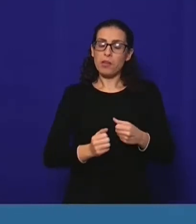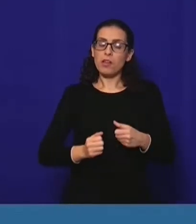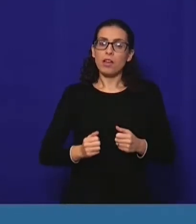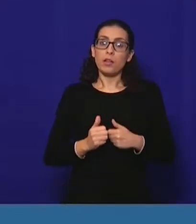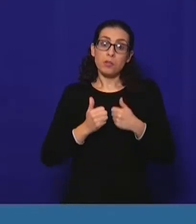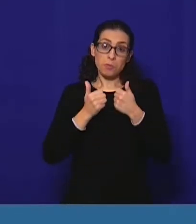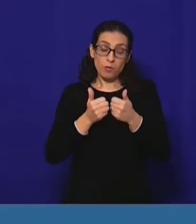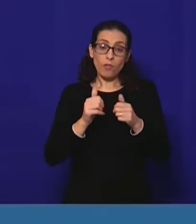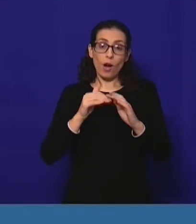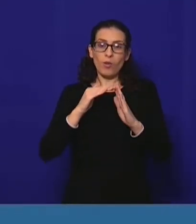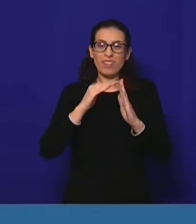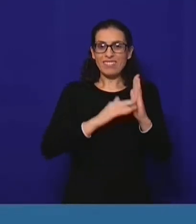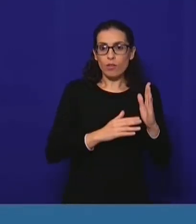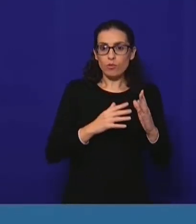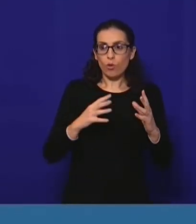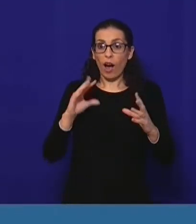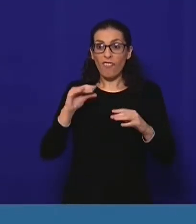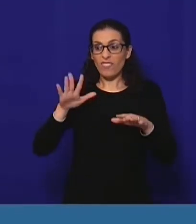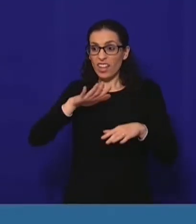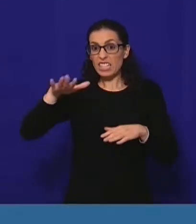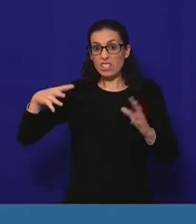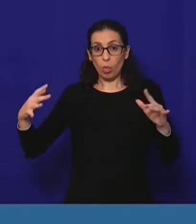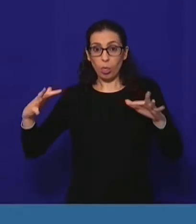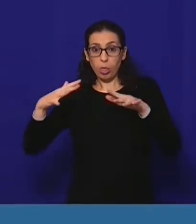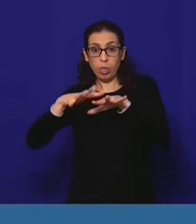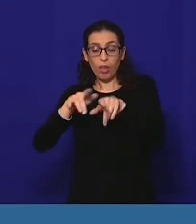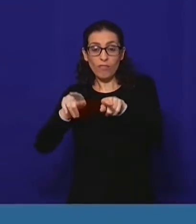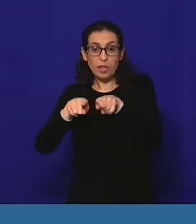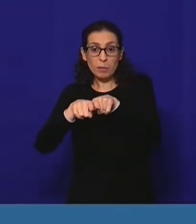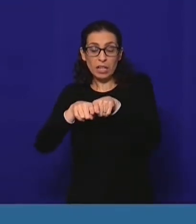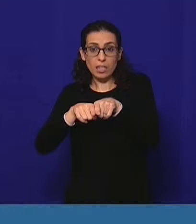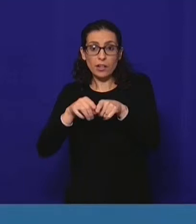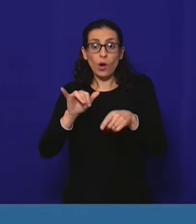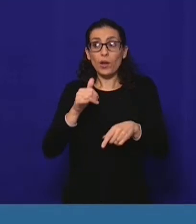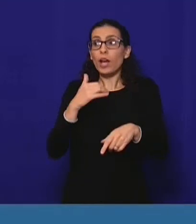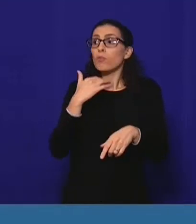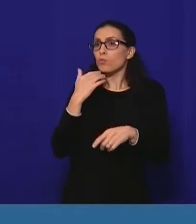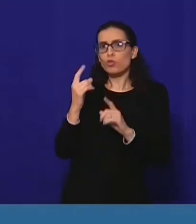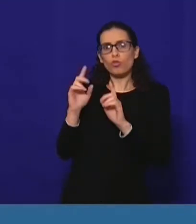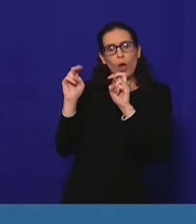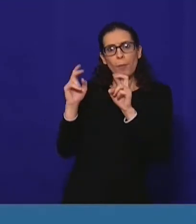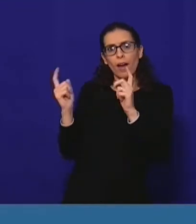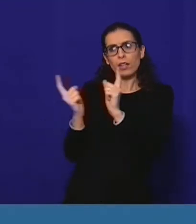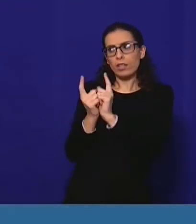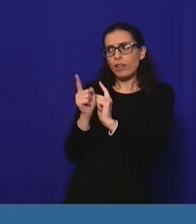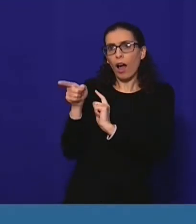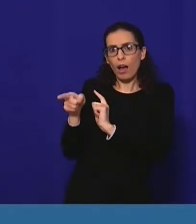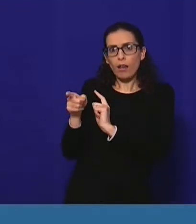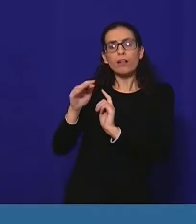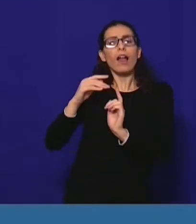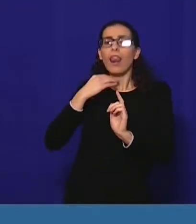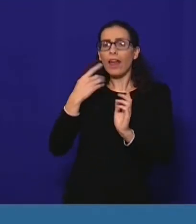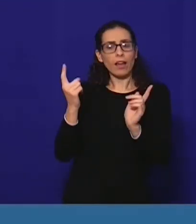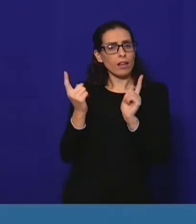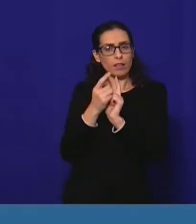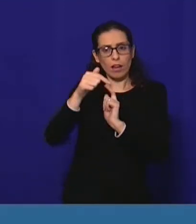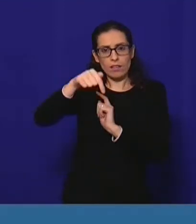nkunu f'kuntatt dirett ma' nies li s-soltu ma nkunux qegħdin magħhom. Propju bħalma ħabbarna